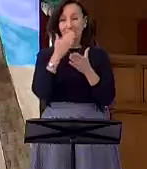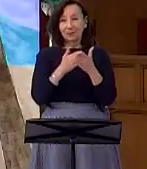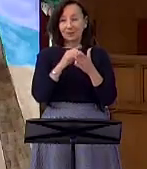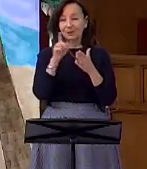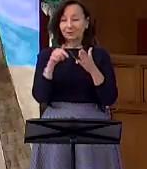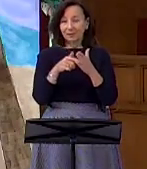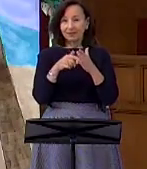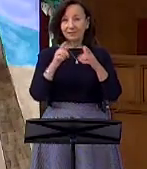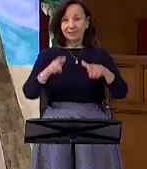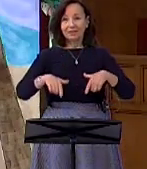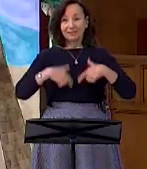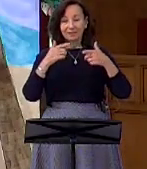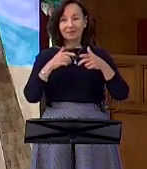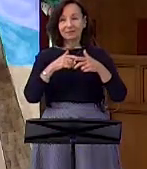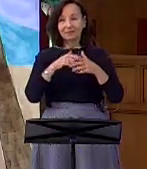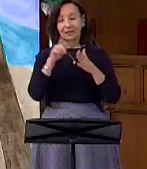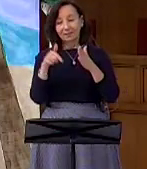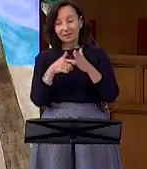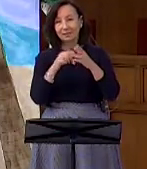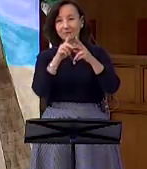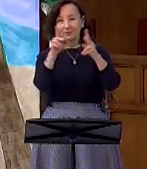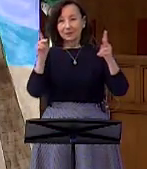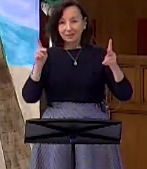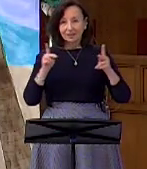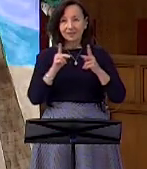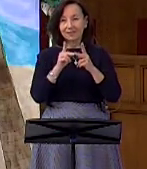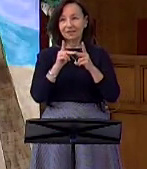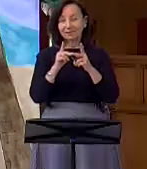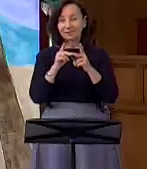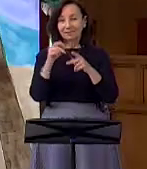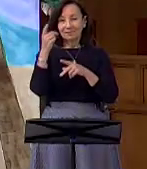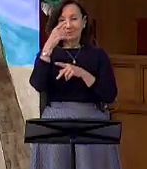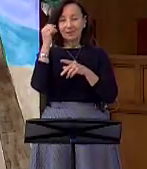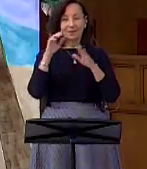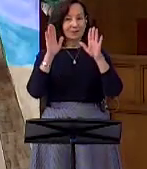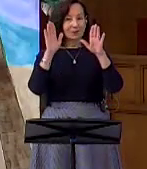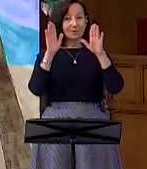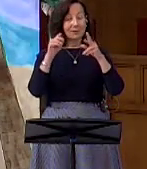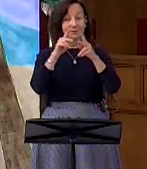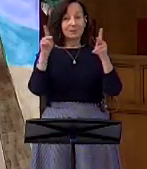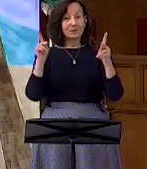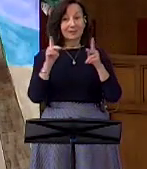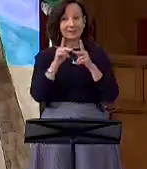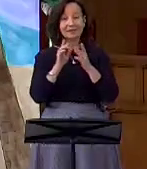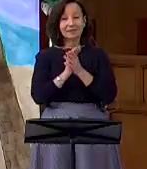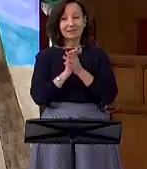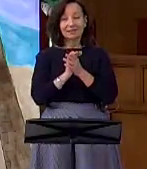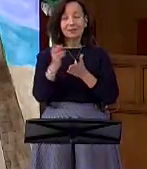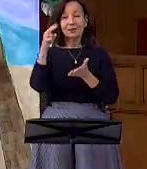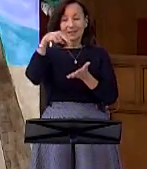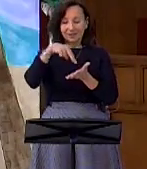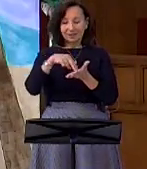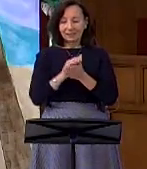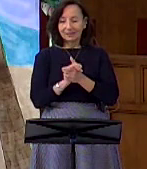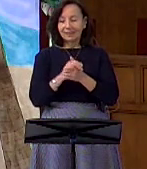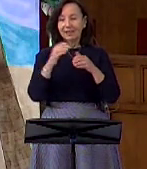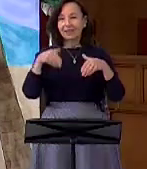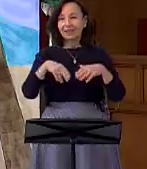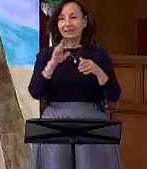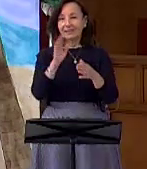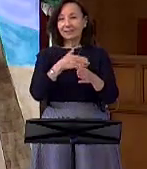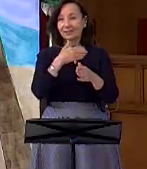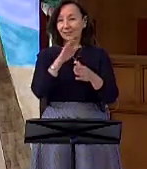walk, this place, because it's a wonderful place to be. So will you stand and let's sing our hymn